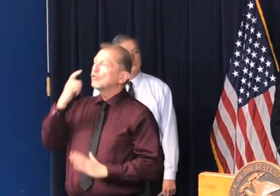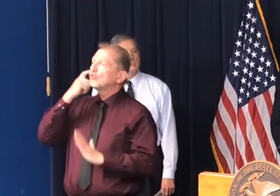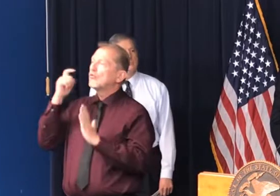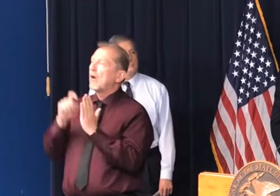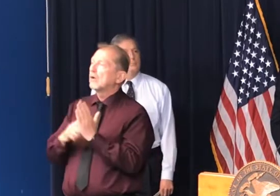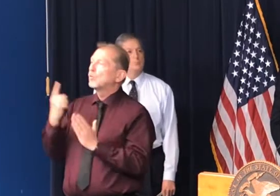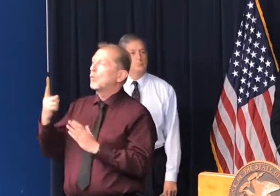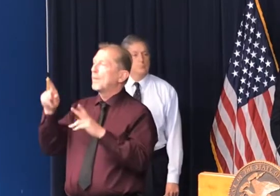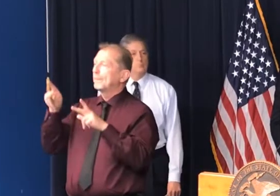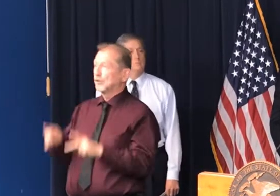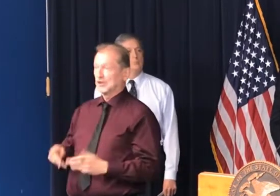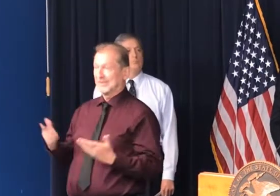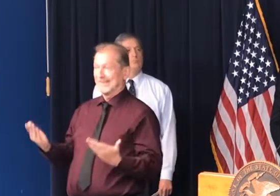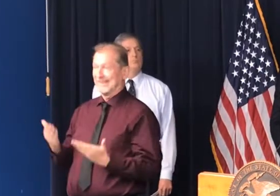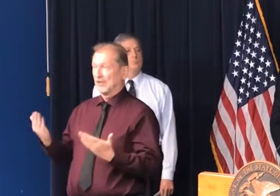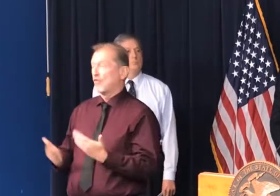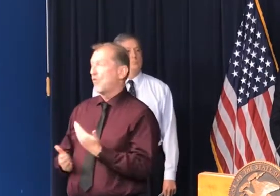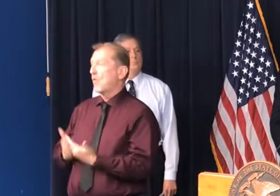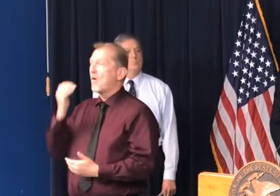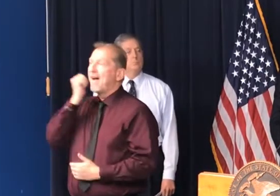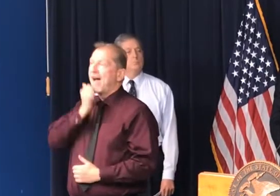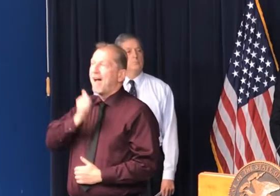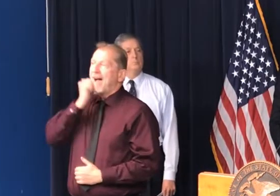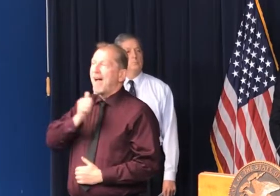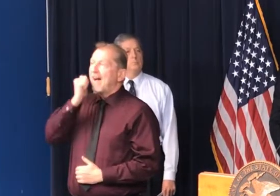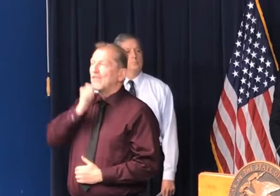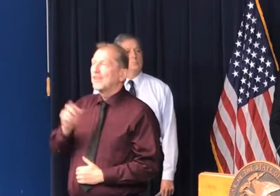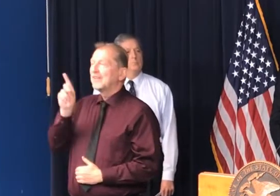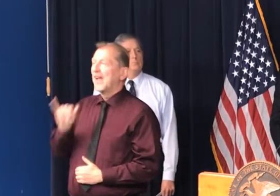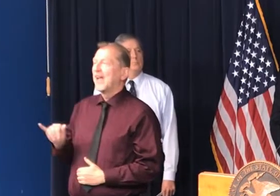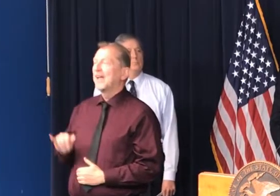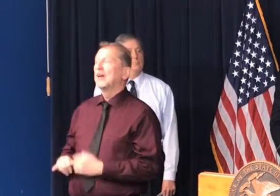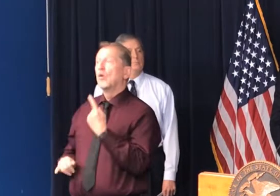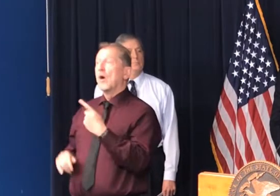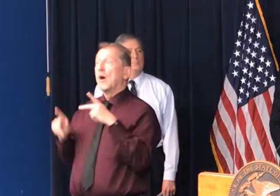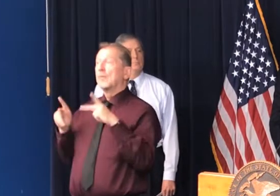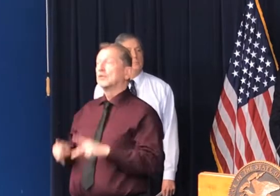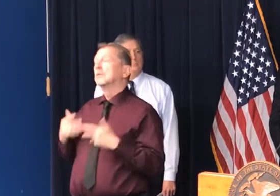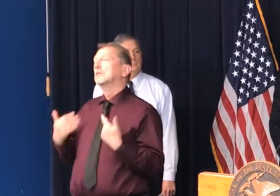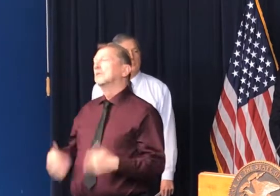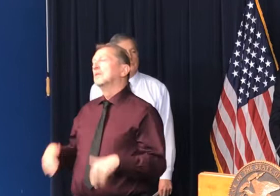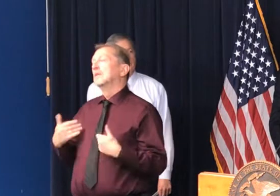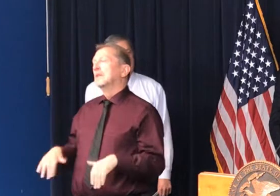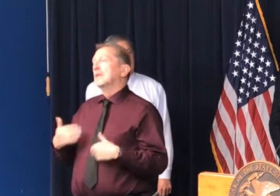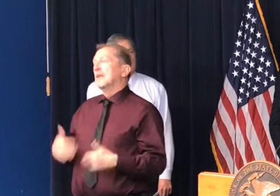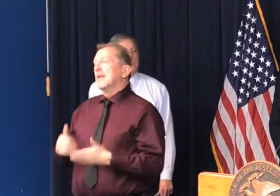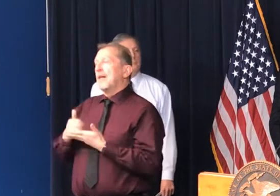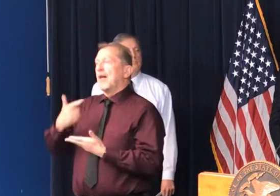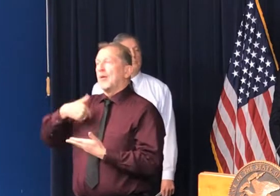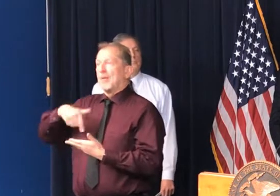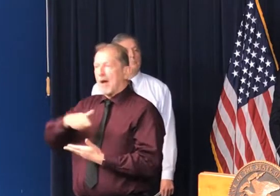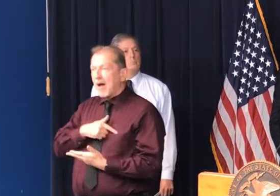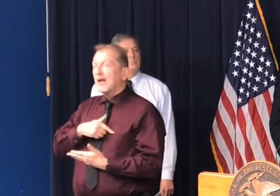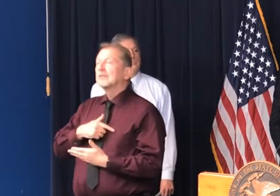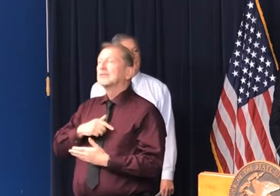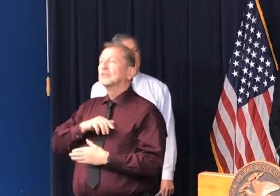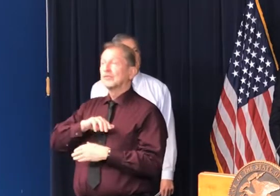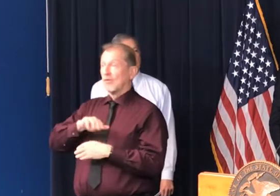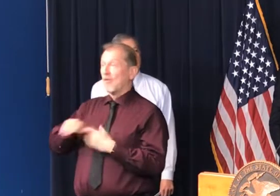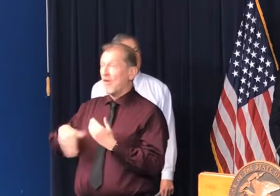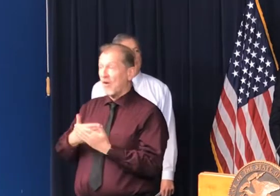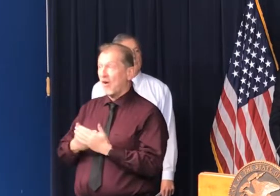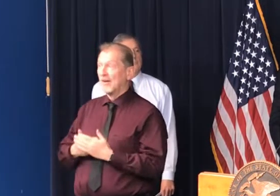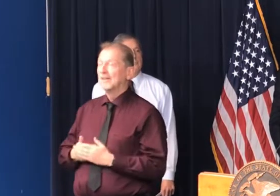somebody who has been here nearly every day. Someone who does an invaluable service for all of us.